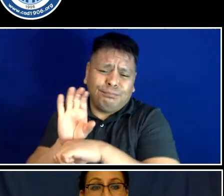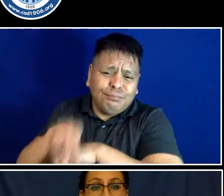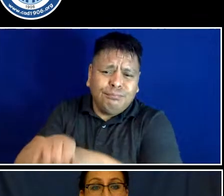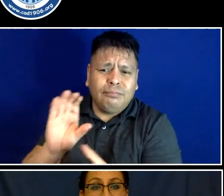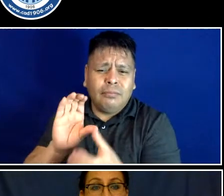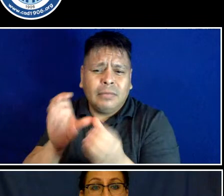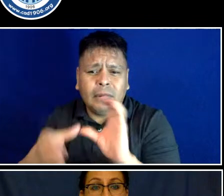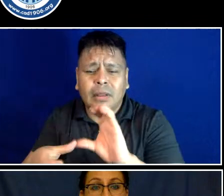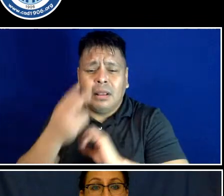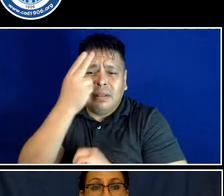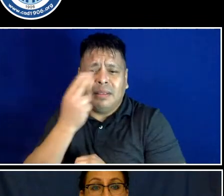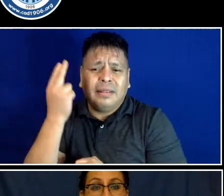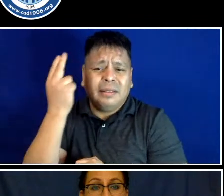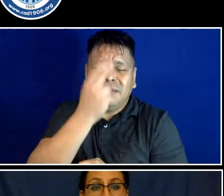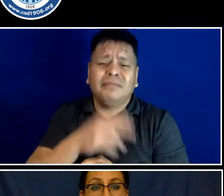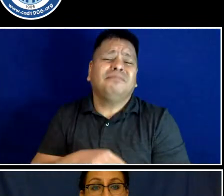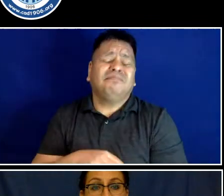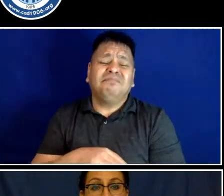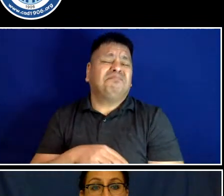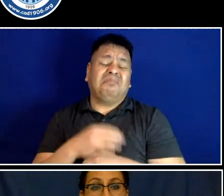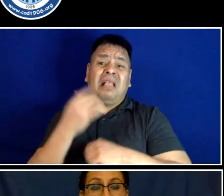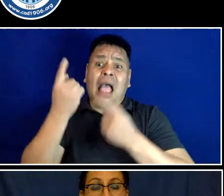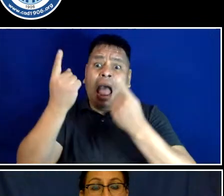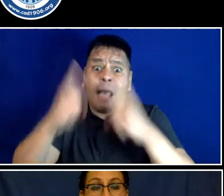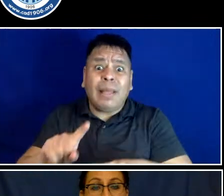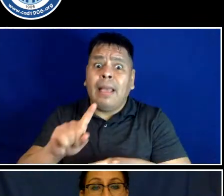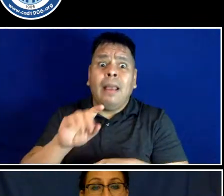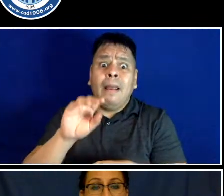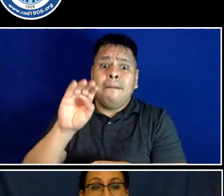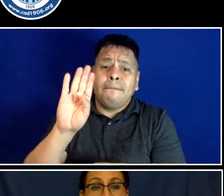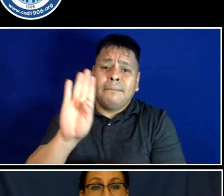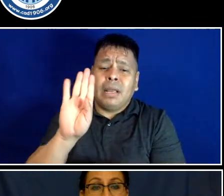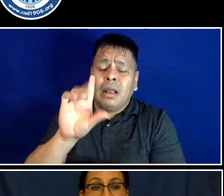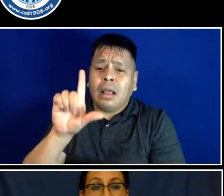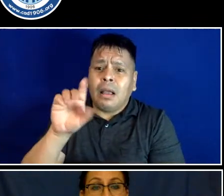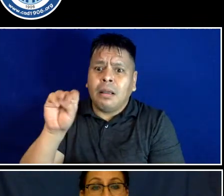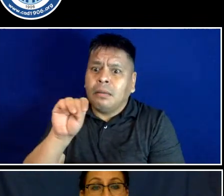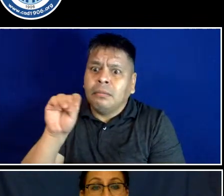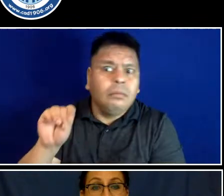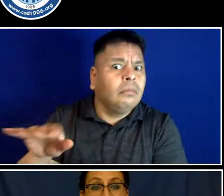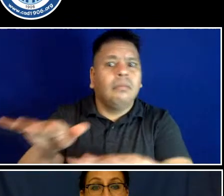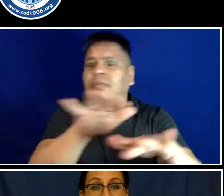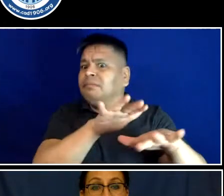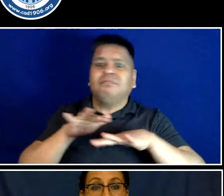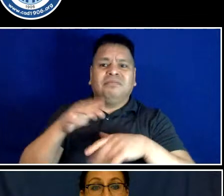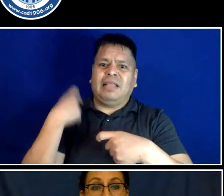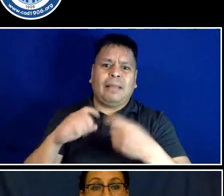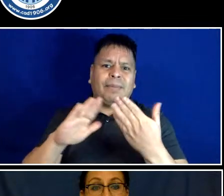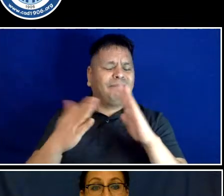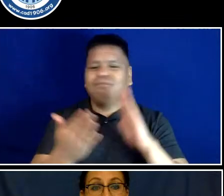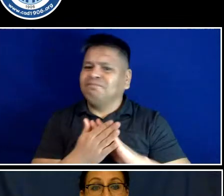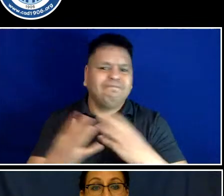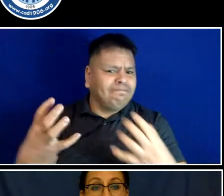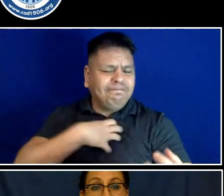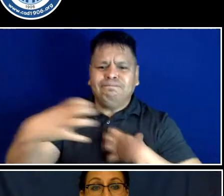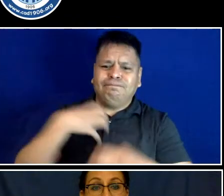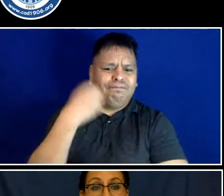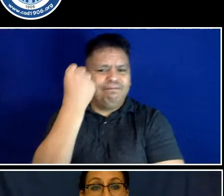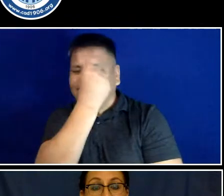indigenous language, indigenous ways of life, and impose on them a conversion to Catholicism.